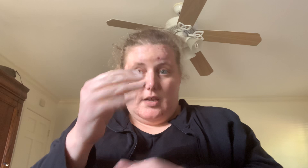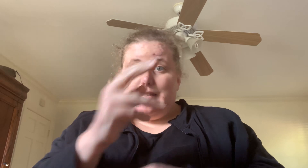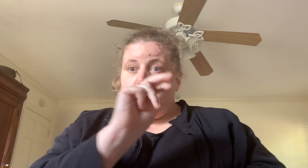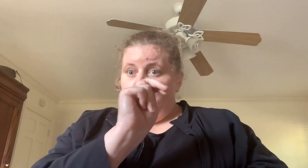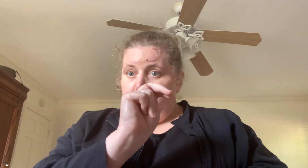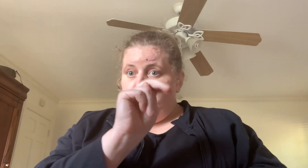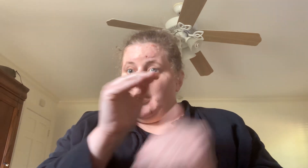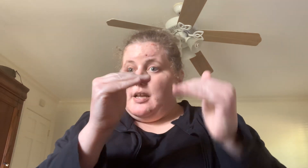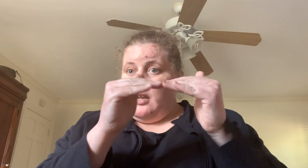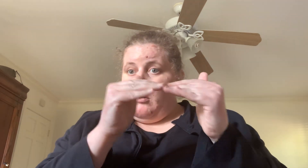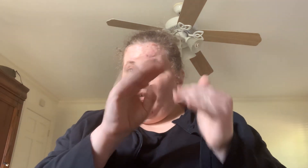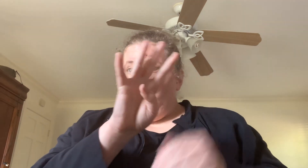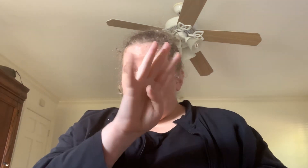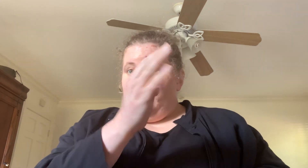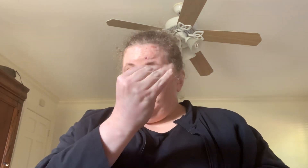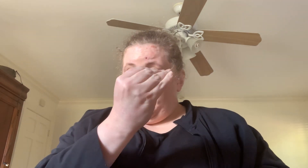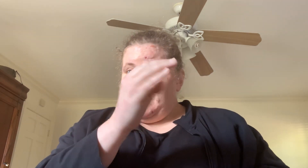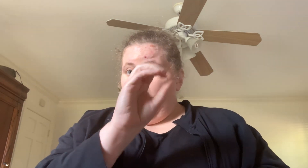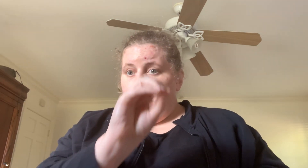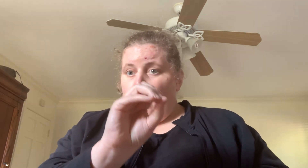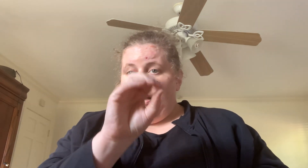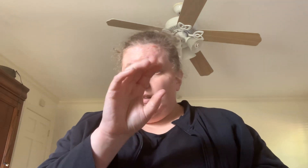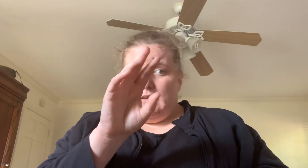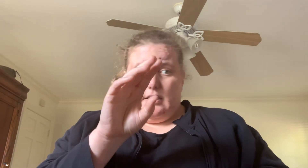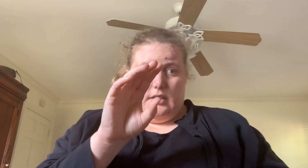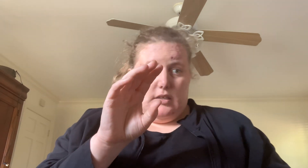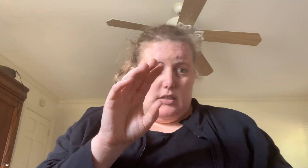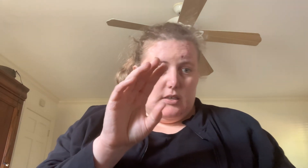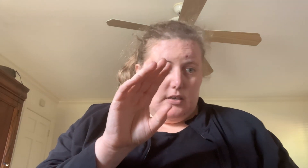14.0067. So nitrogen is equal to